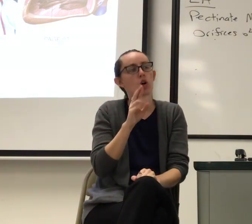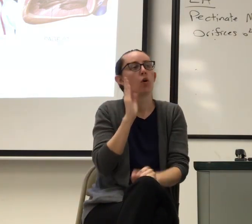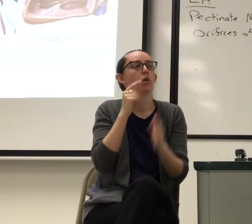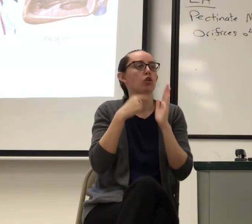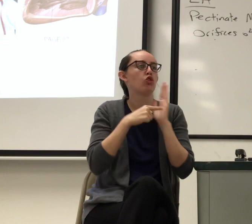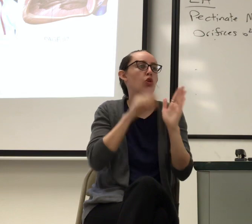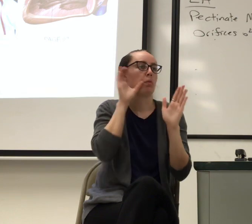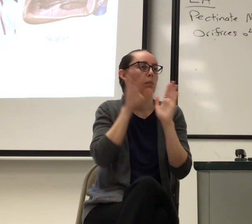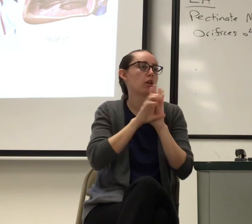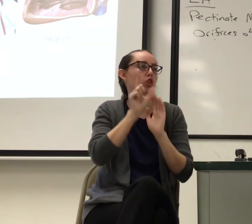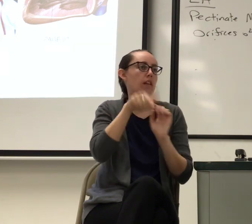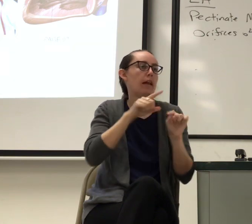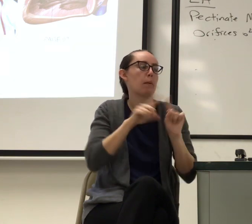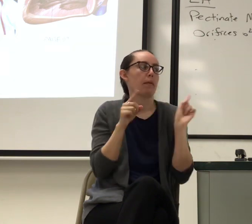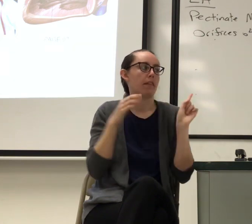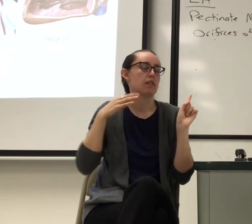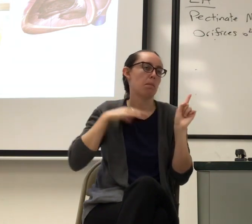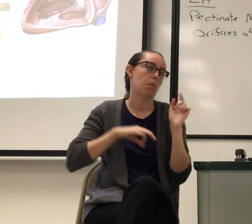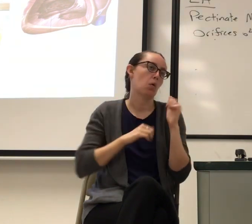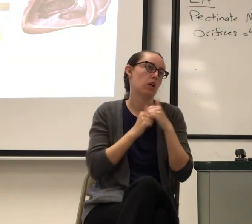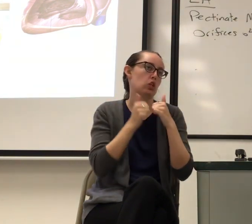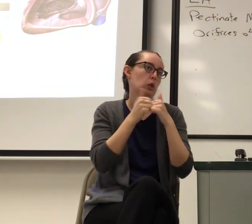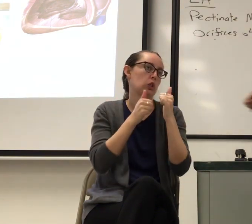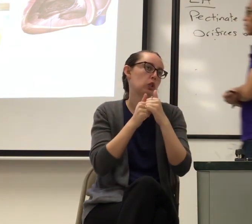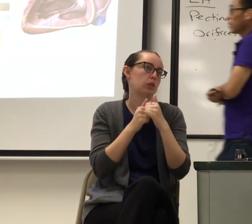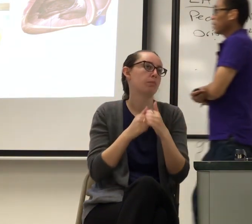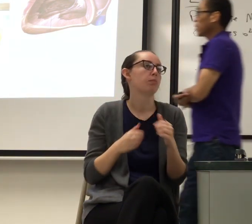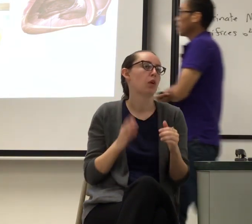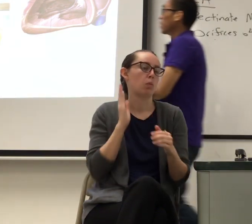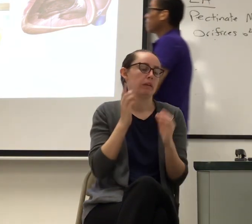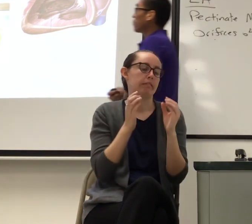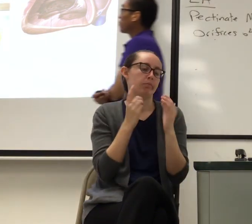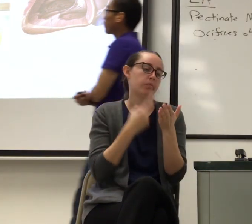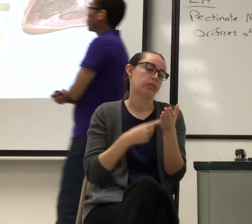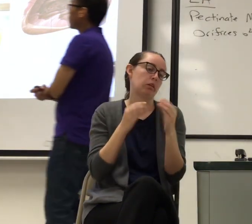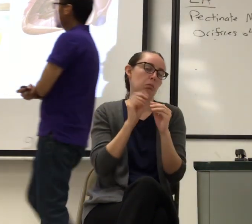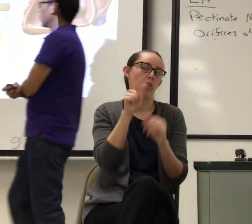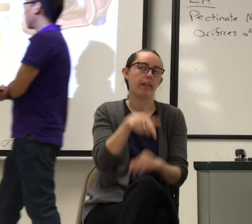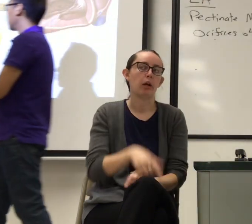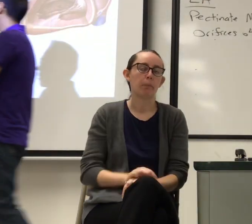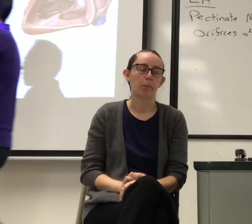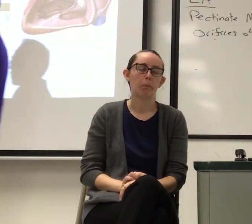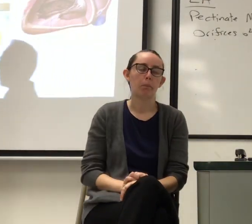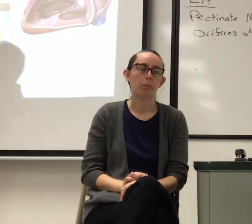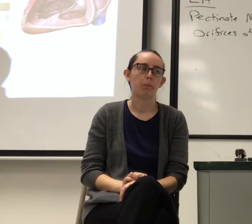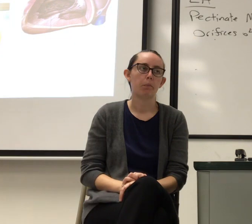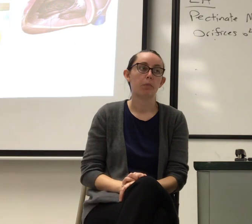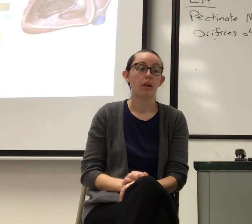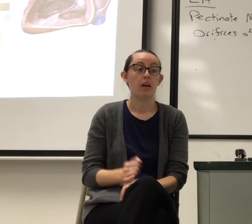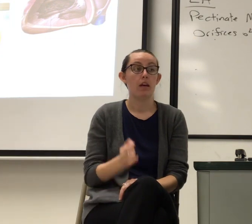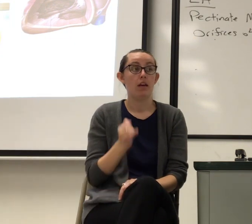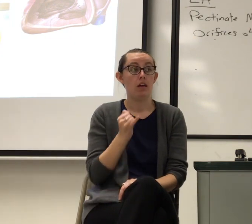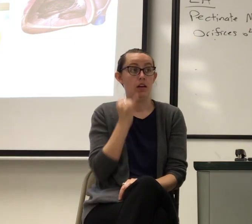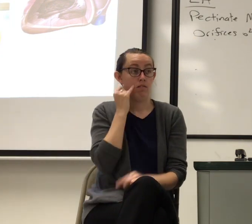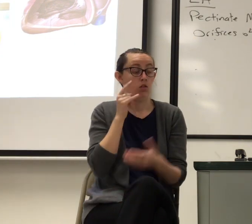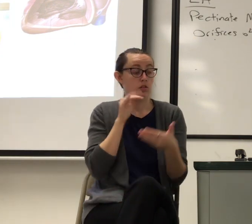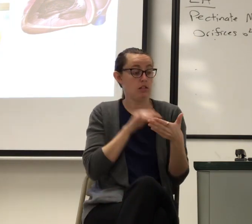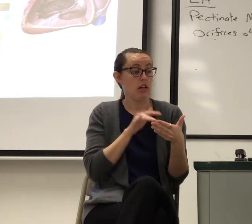More on that later. So if you're studying the left heart,